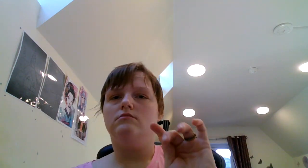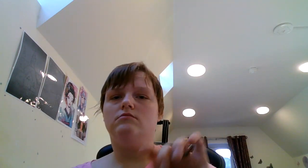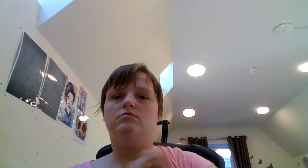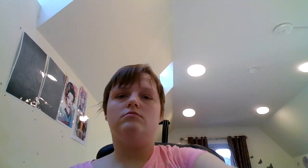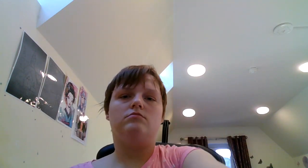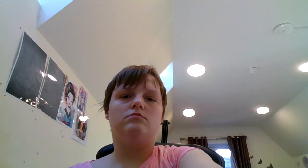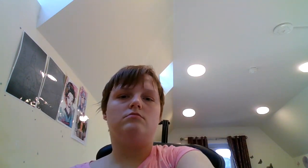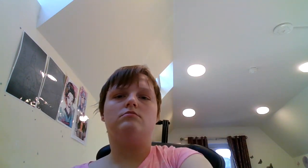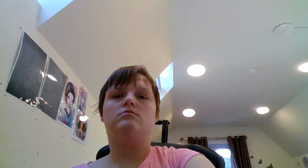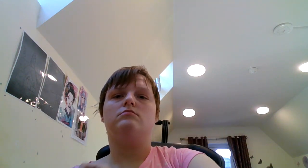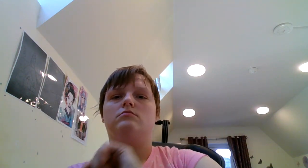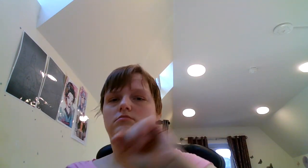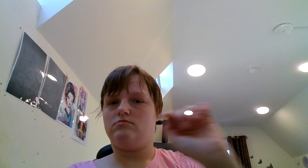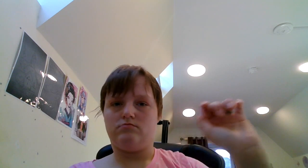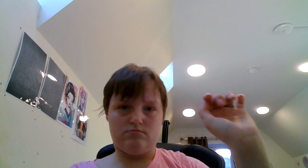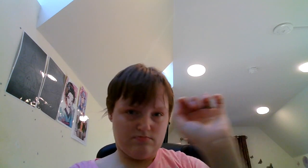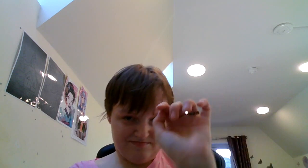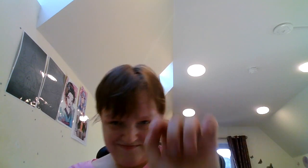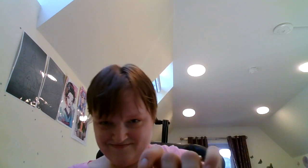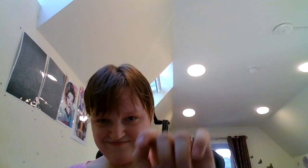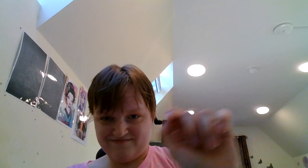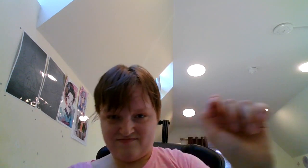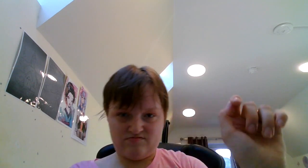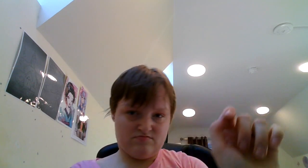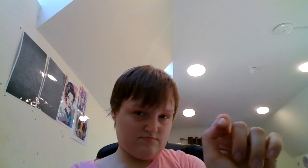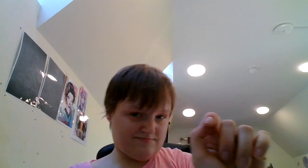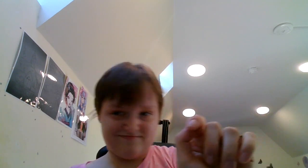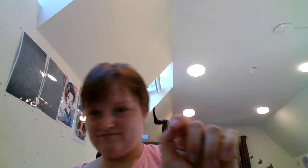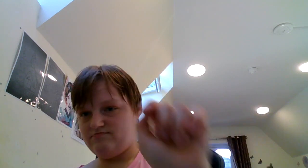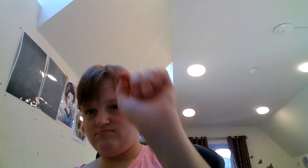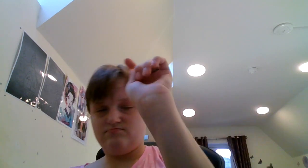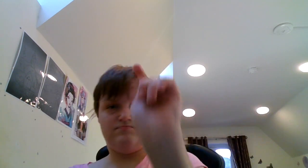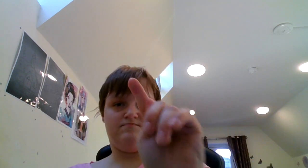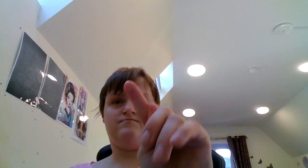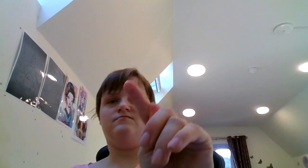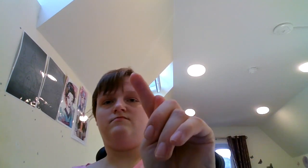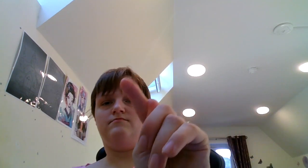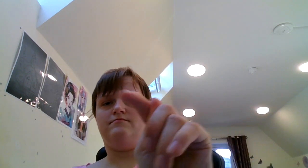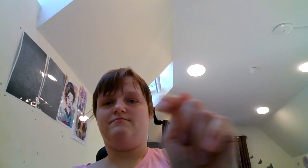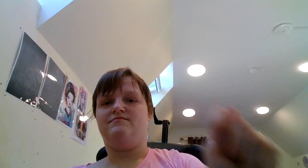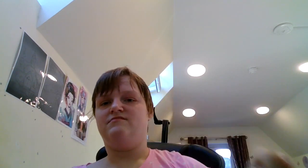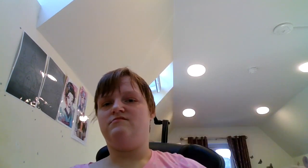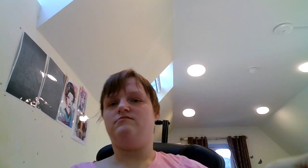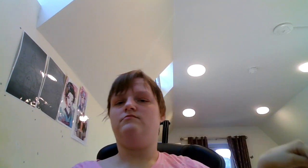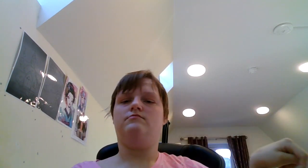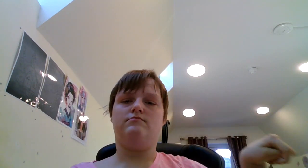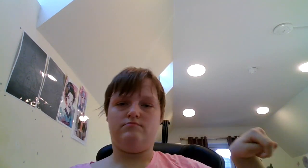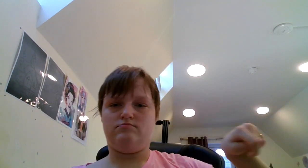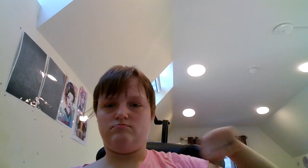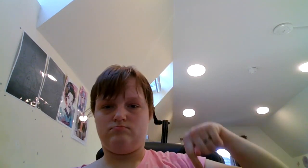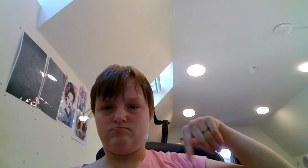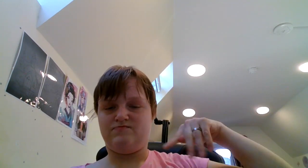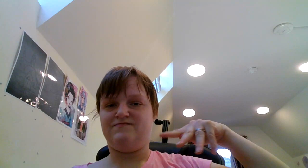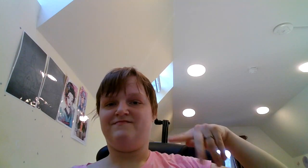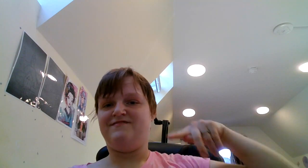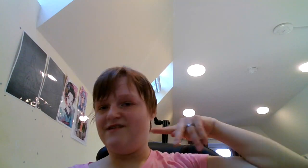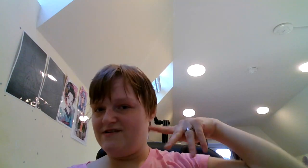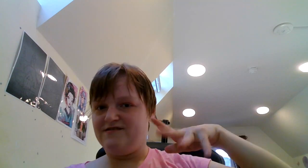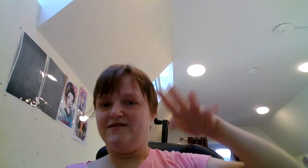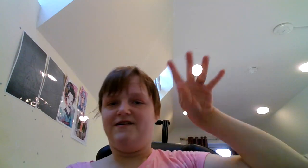and worked out that it's these cells that are destroyed in type 1 diabetes. Understanding the cause of type